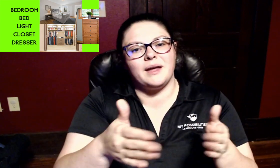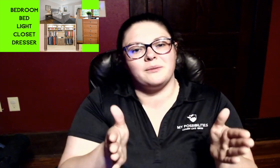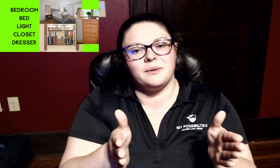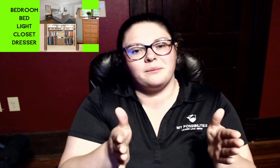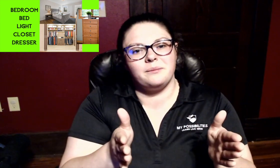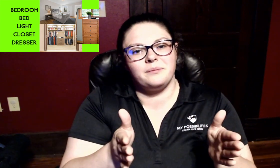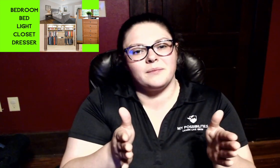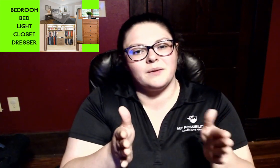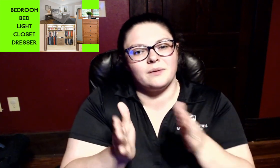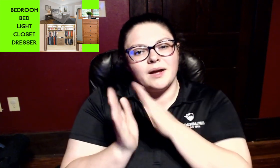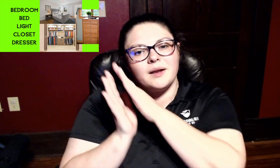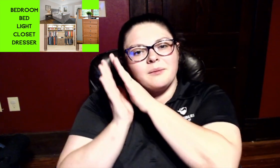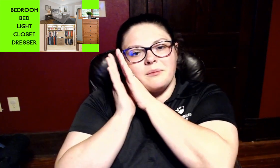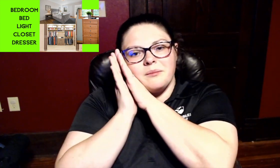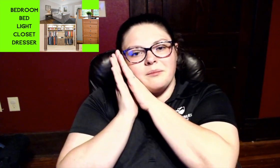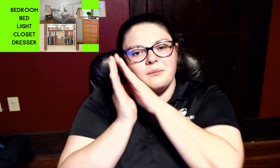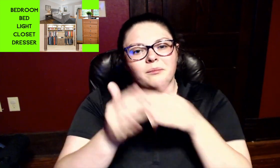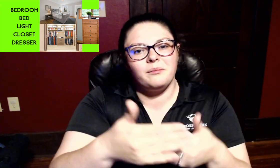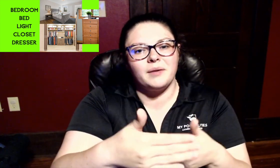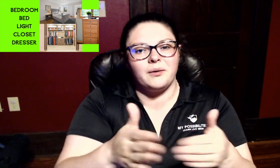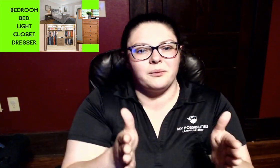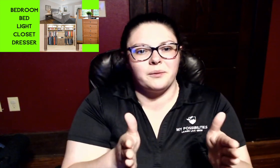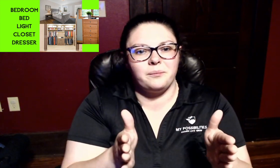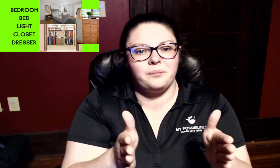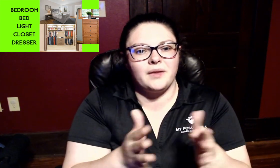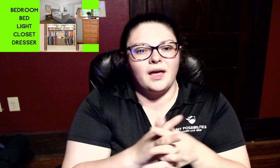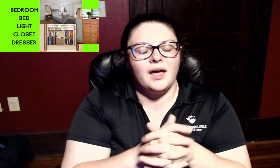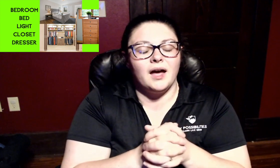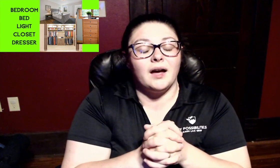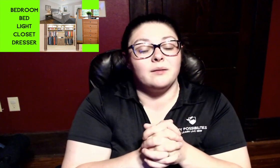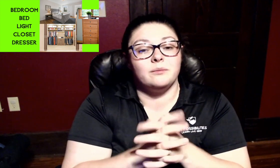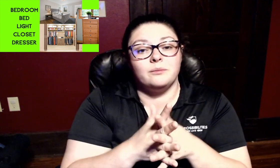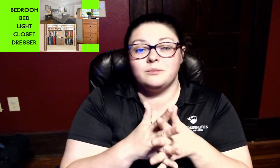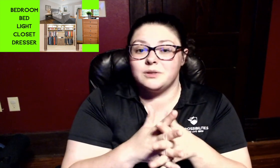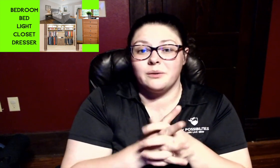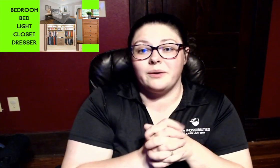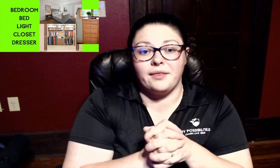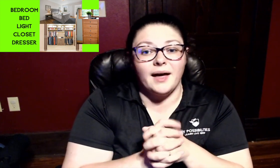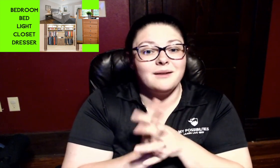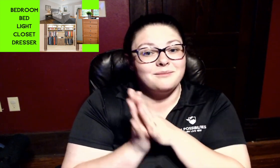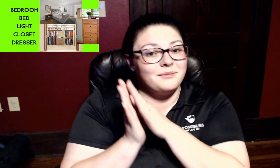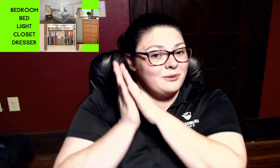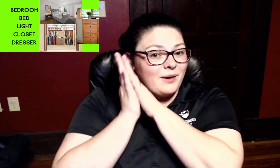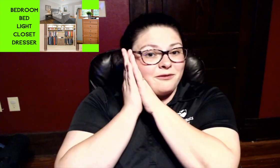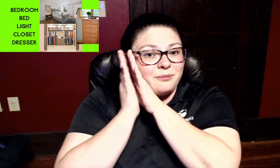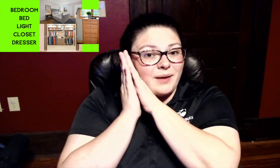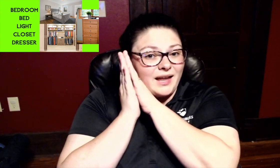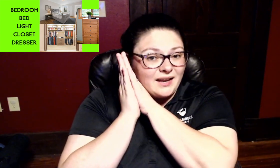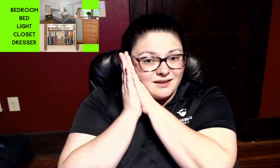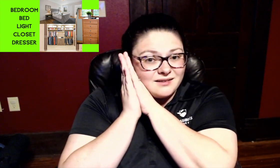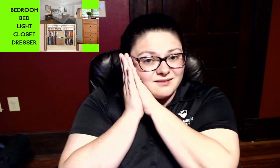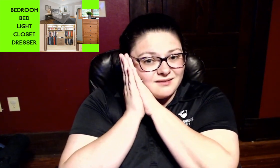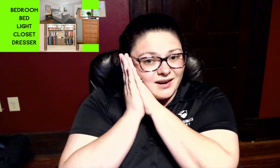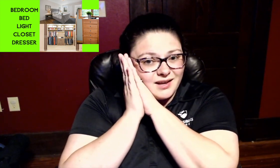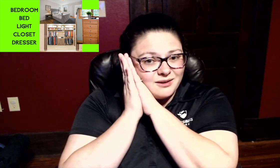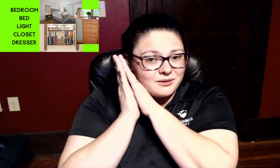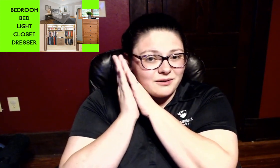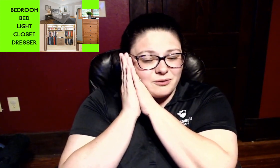bedroom, right? Bedroom. So with that, you have bed, right? You have a